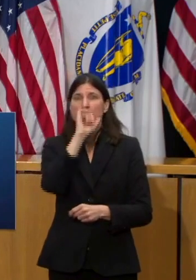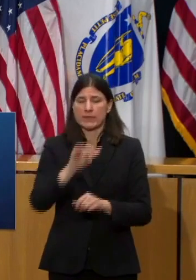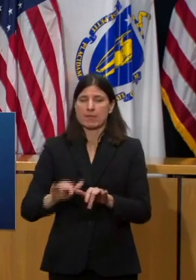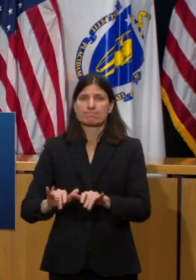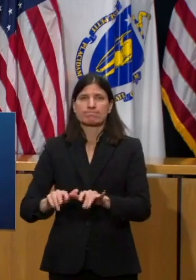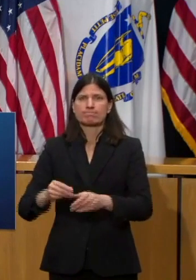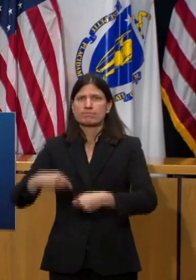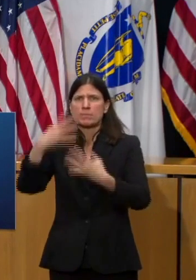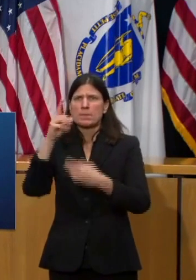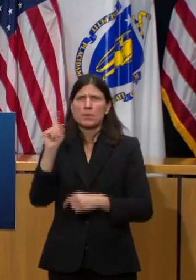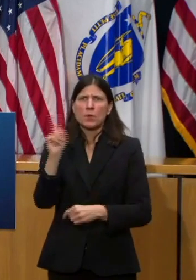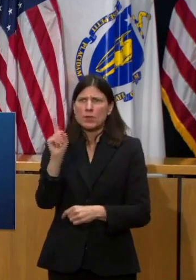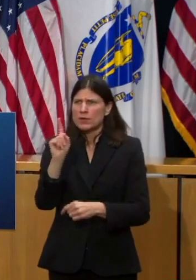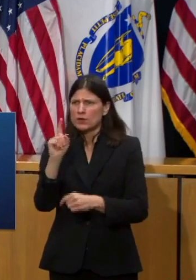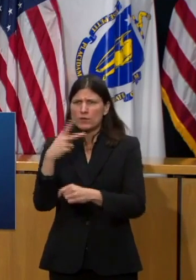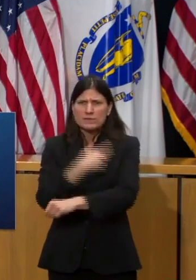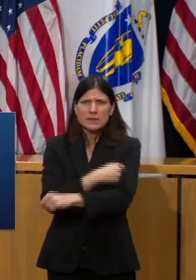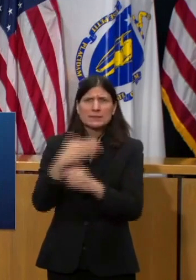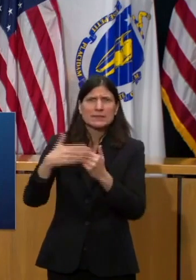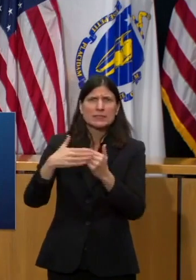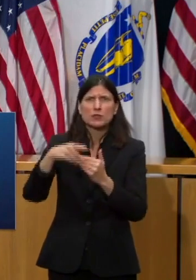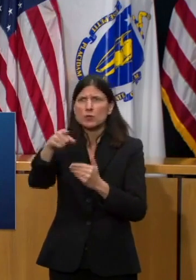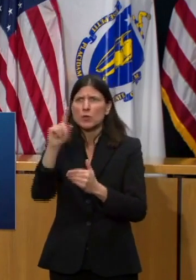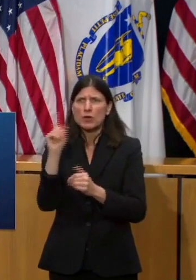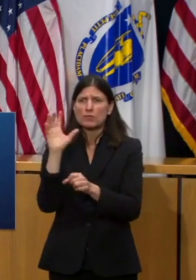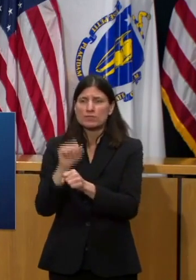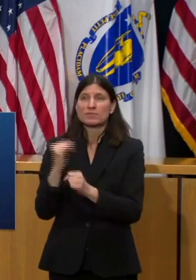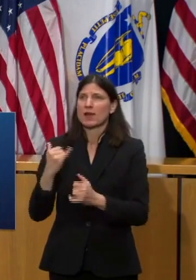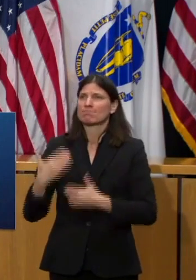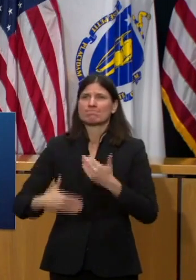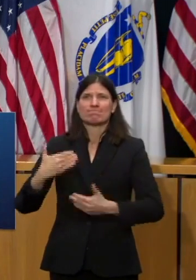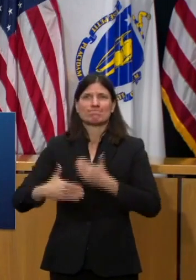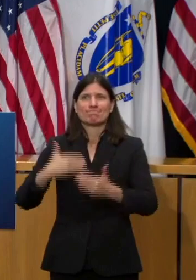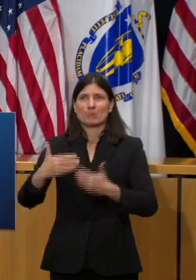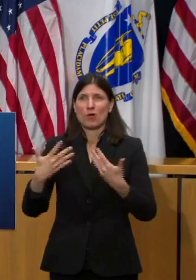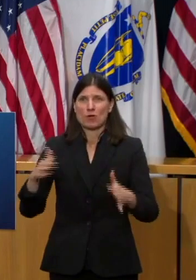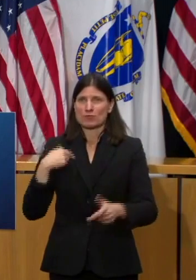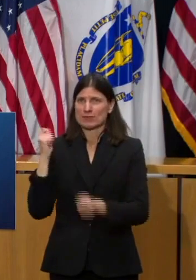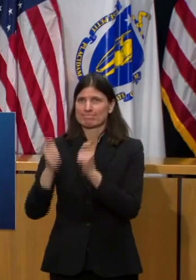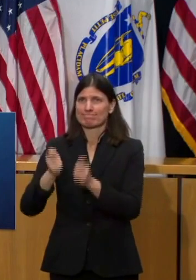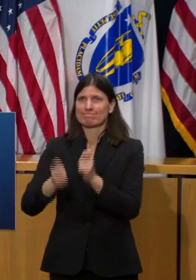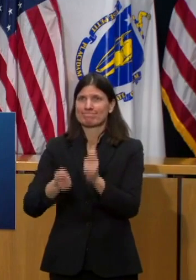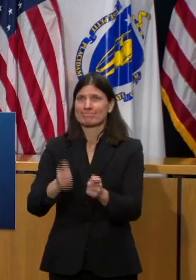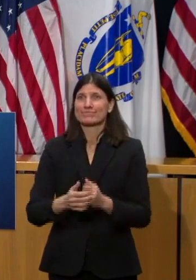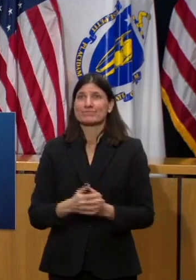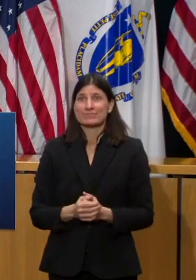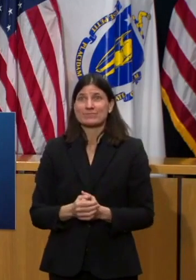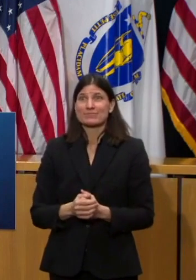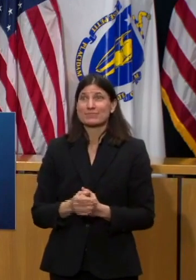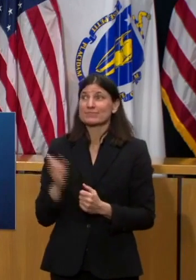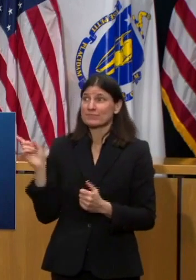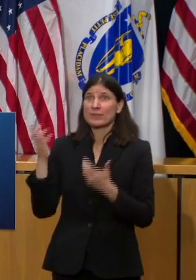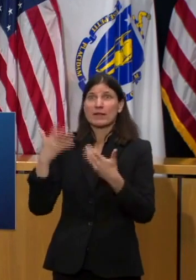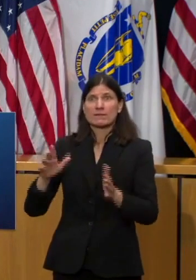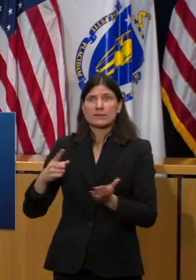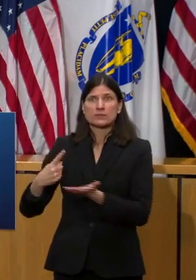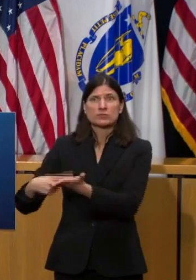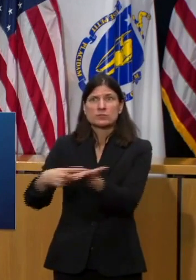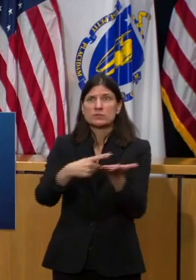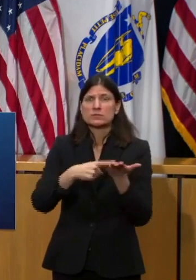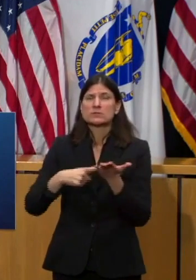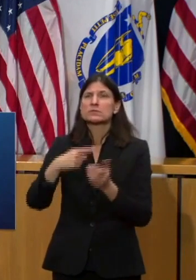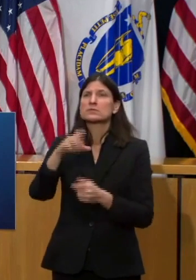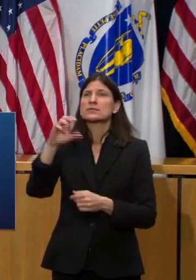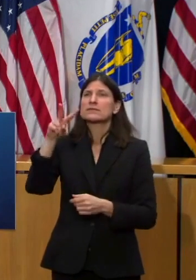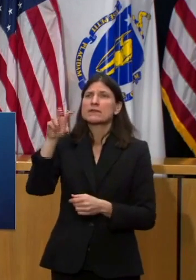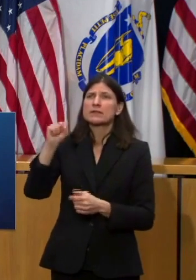After many days of very interesting conversations with our colleagues at CVS, starting this week, the number of